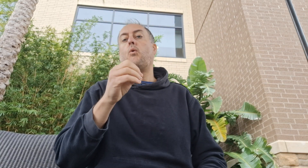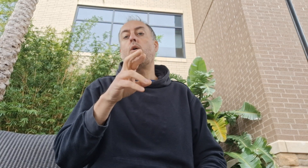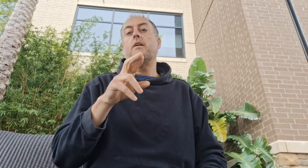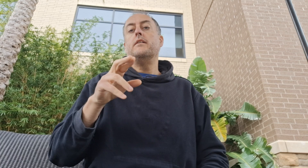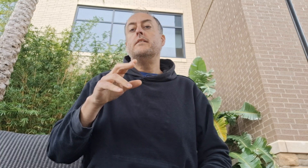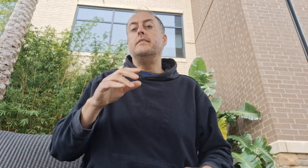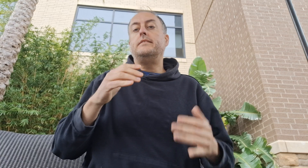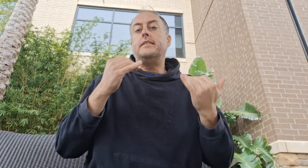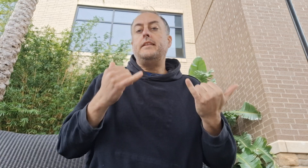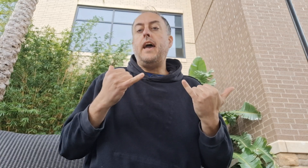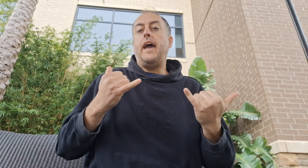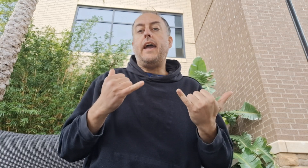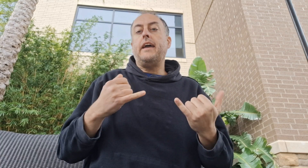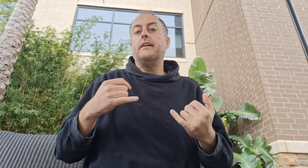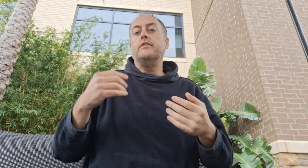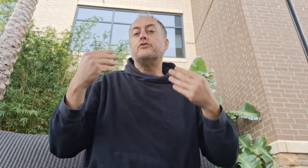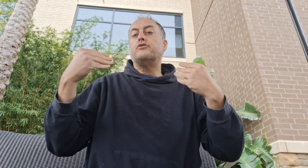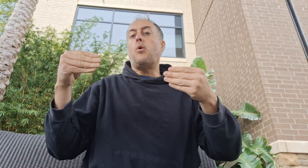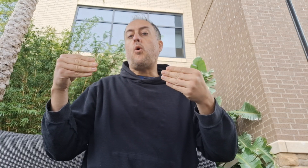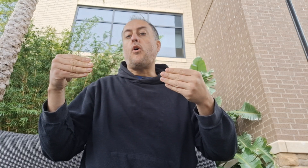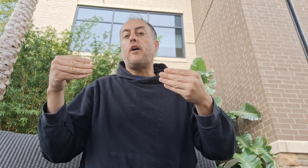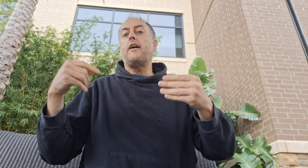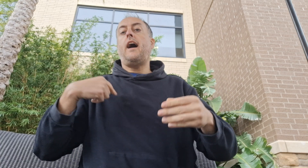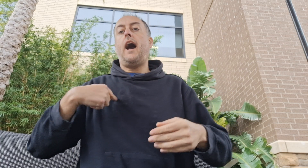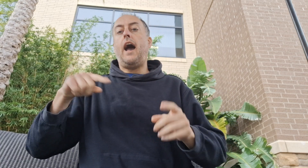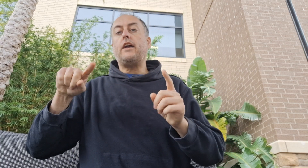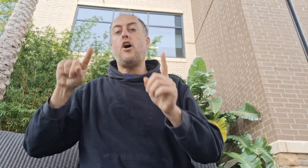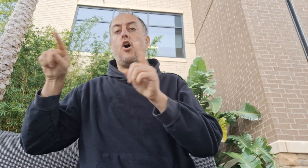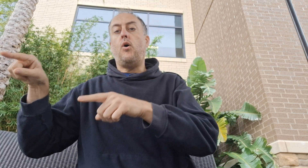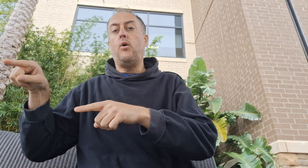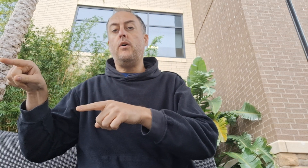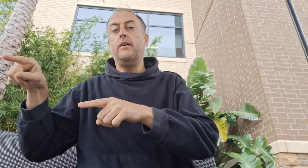or today store I go.